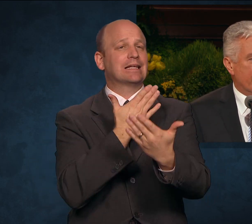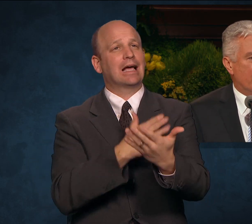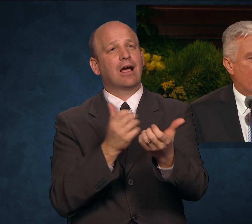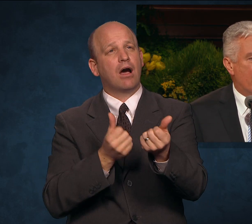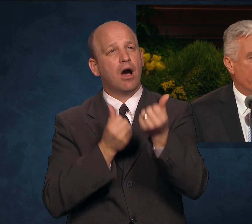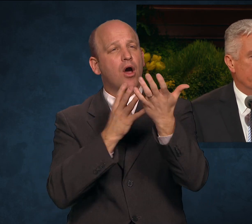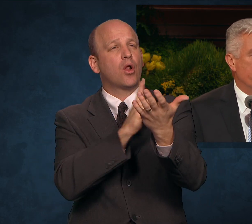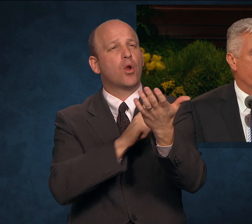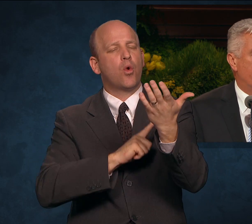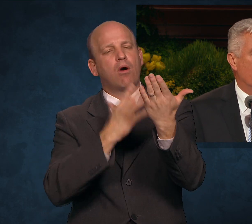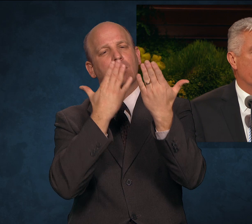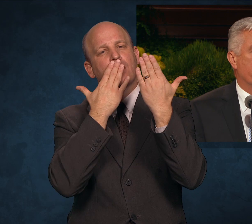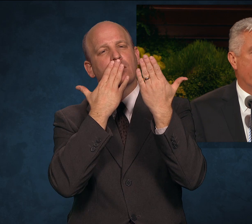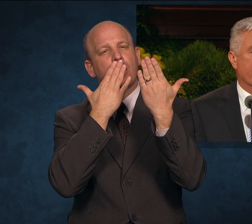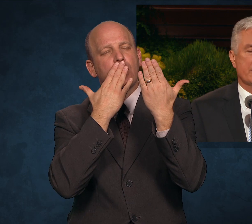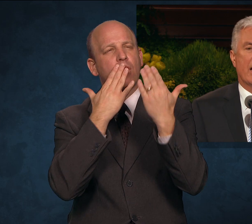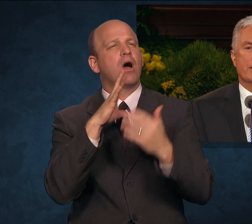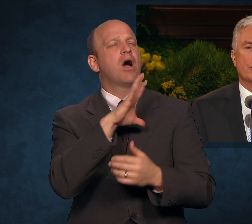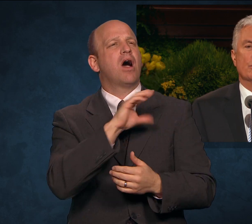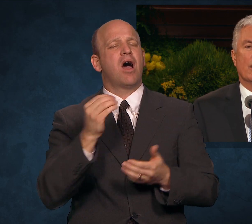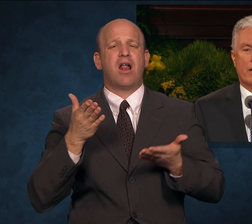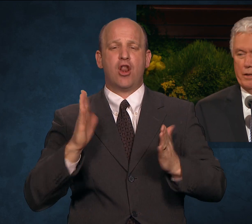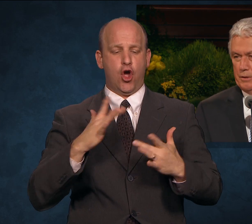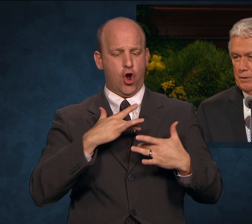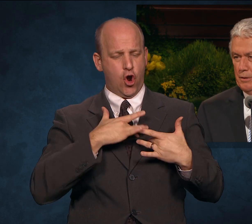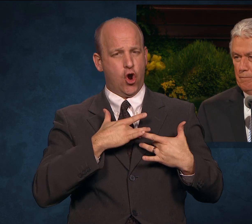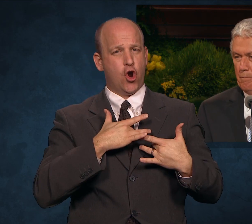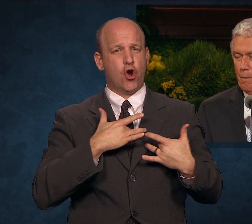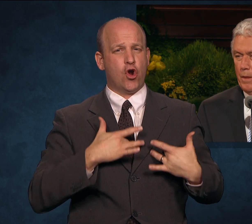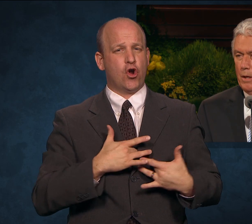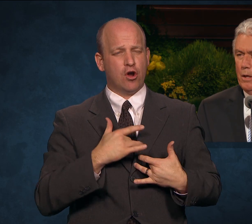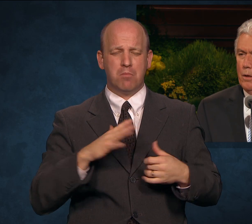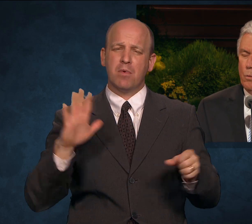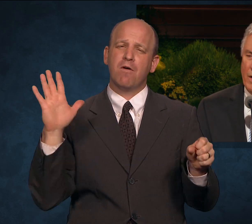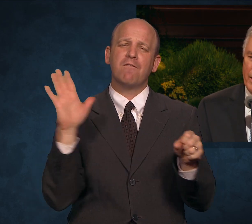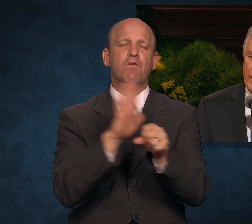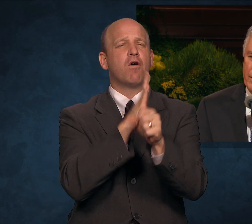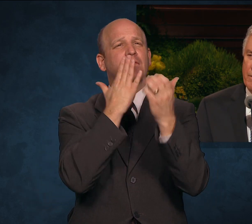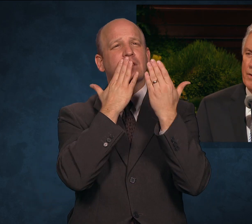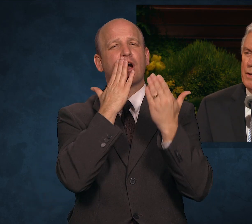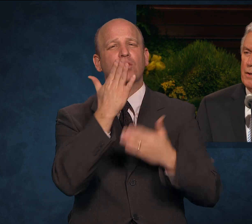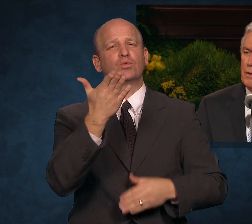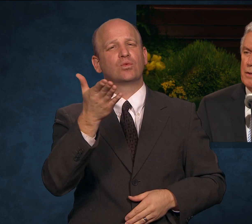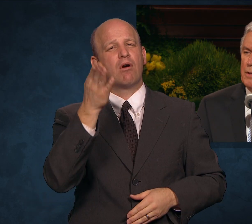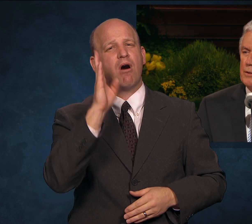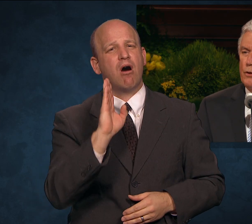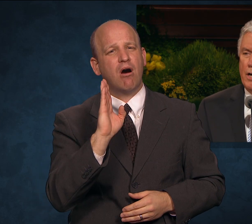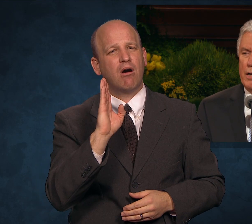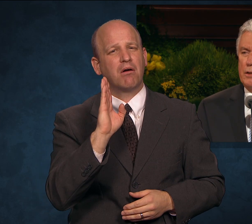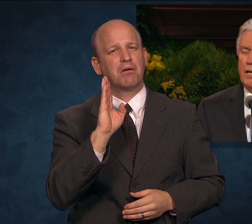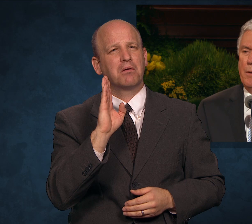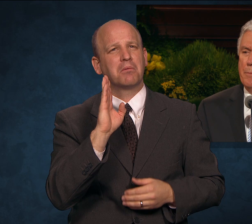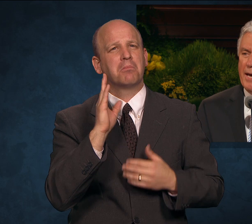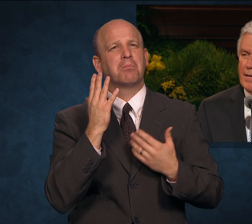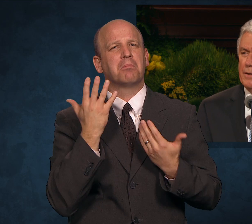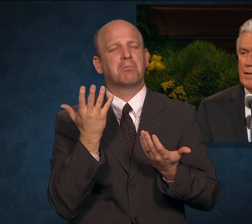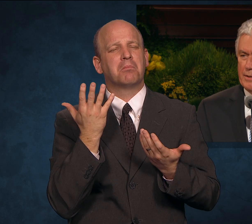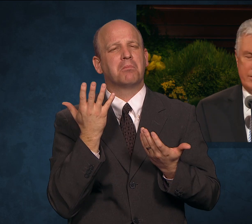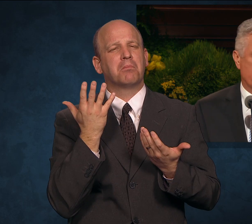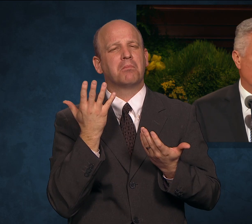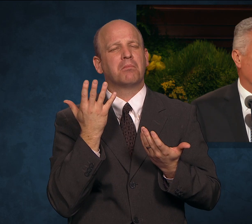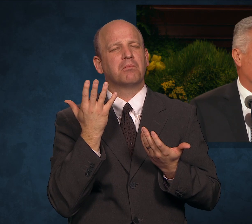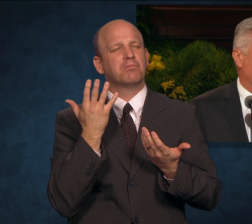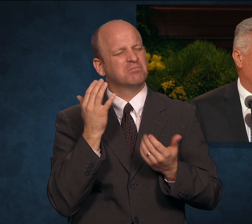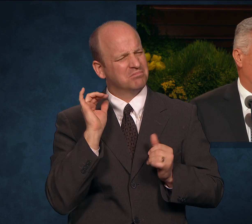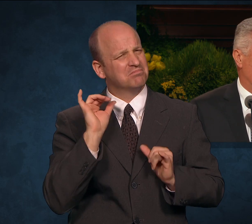and to let our heart be full of thanks unto God why does God command